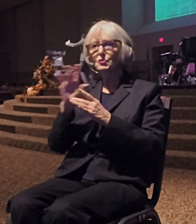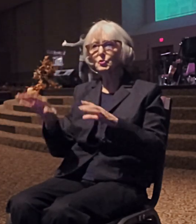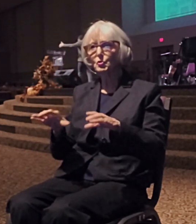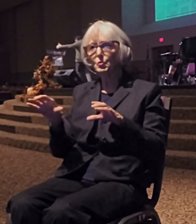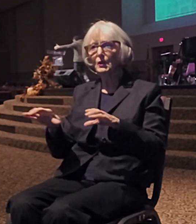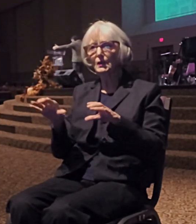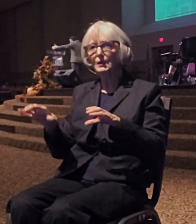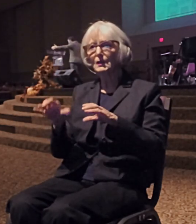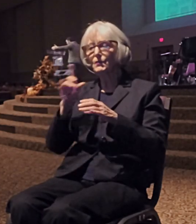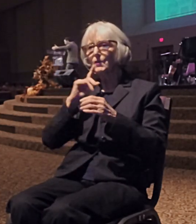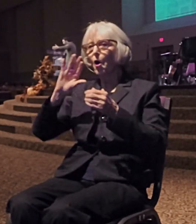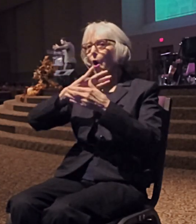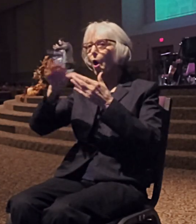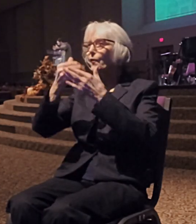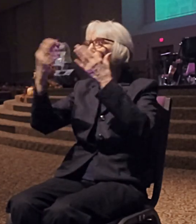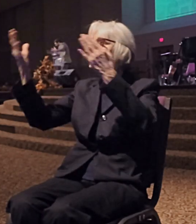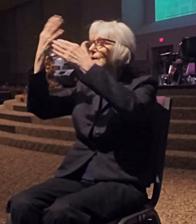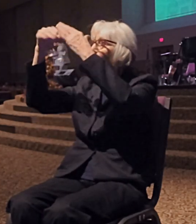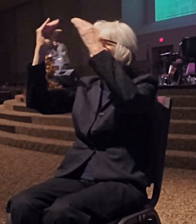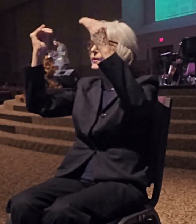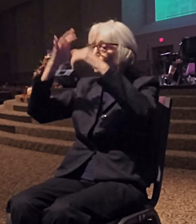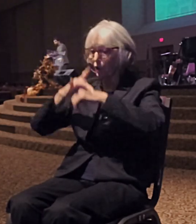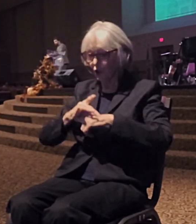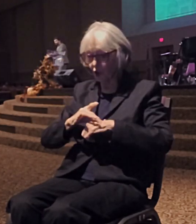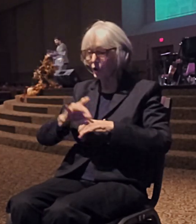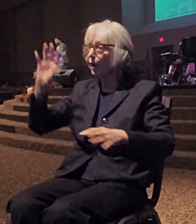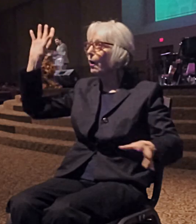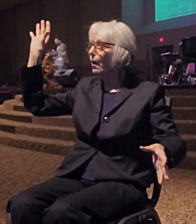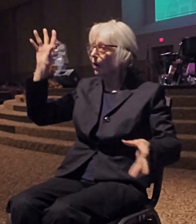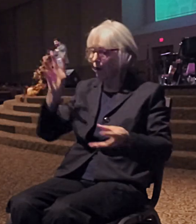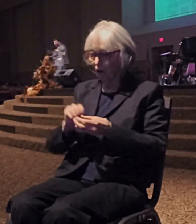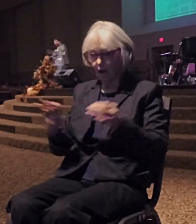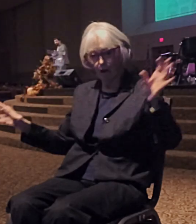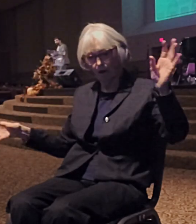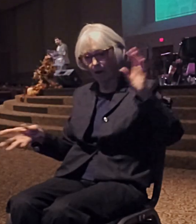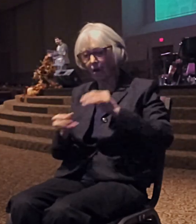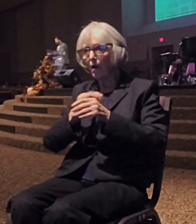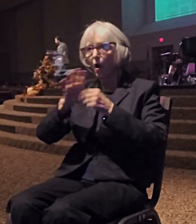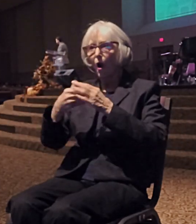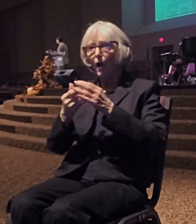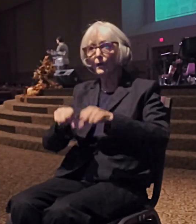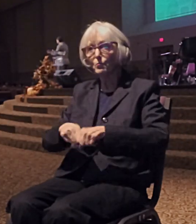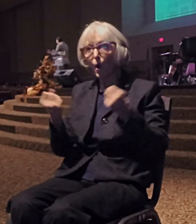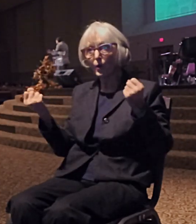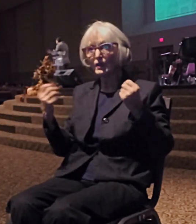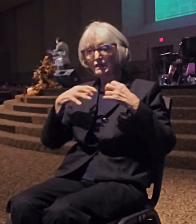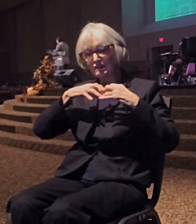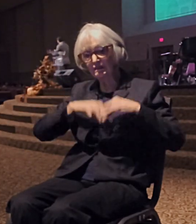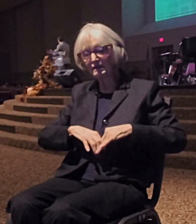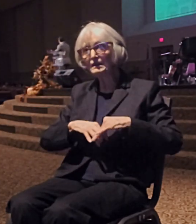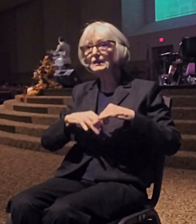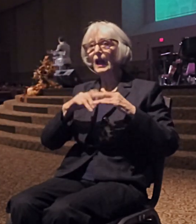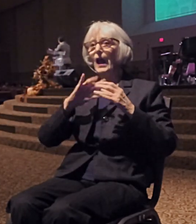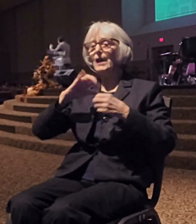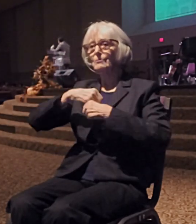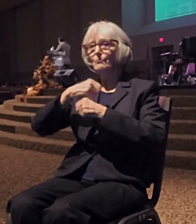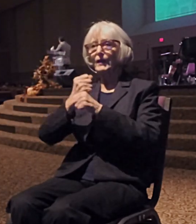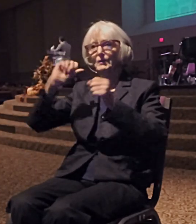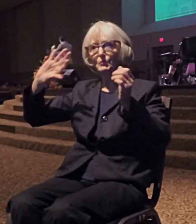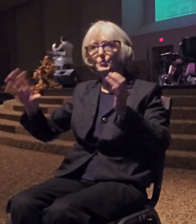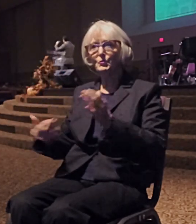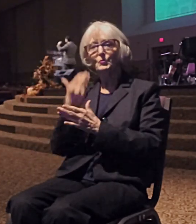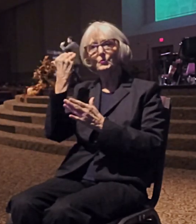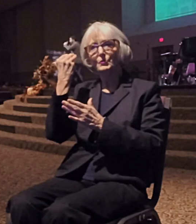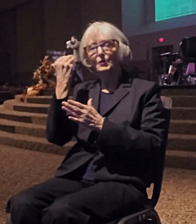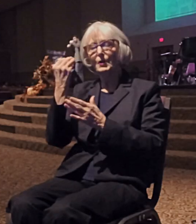in taking all things in heaven and on earth, is taking all the brokenness, and he is bringing a renewal to it. But it's not